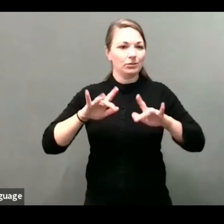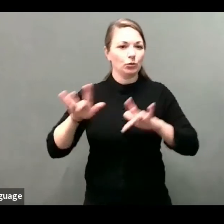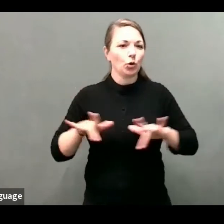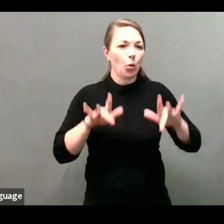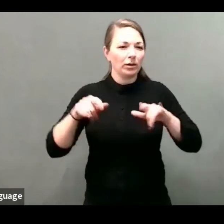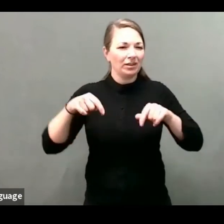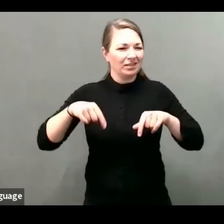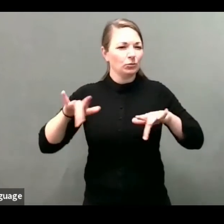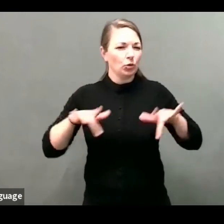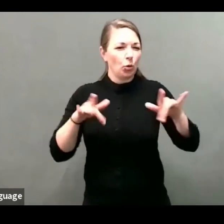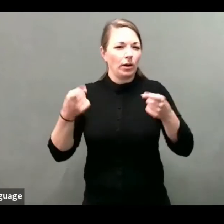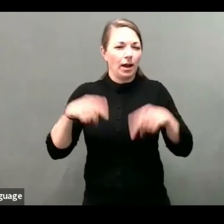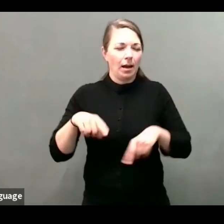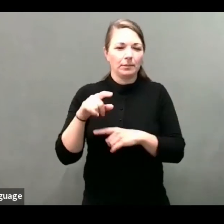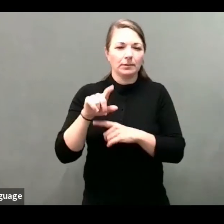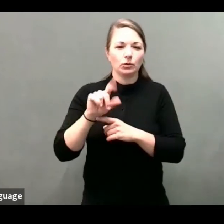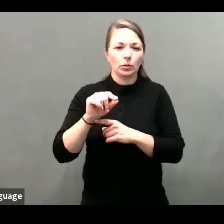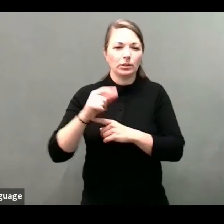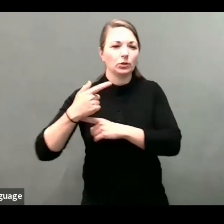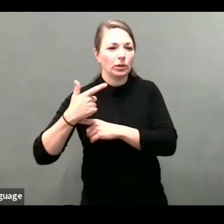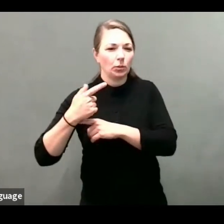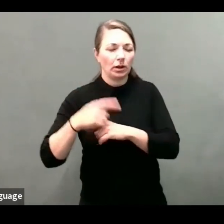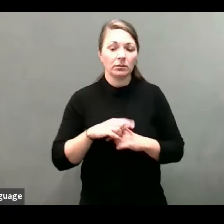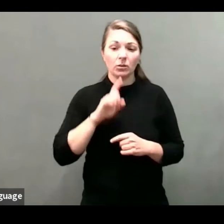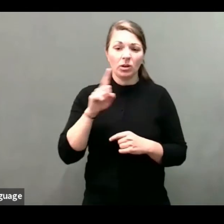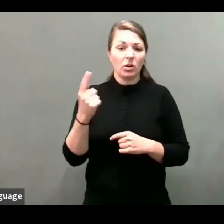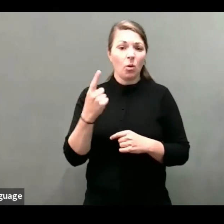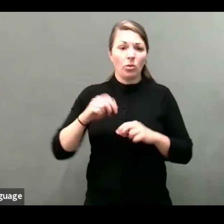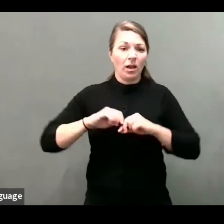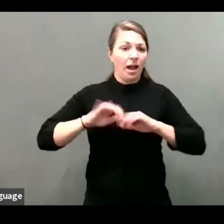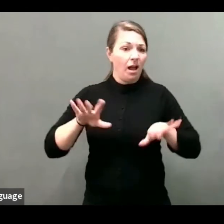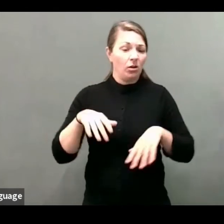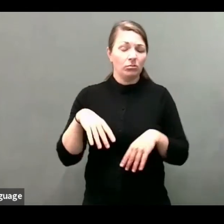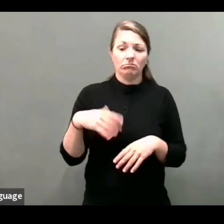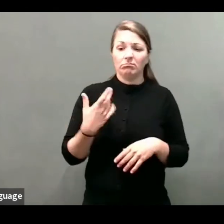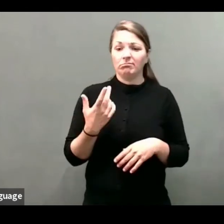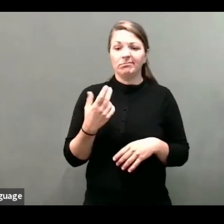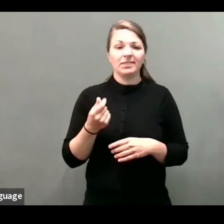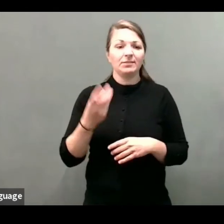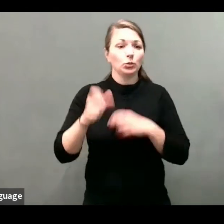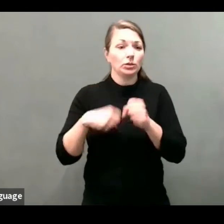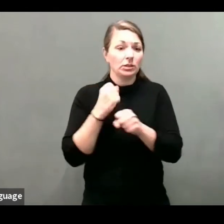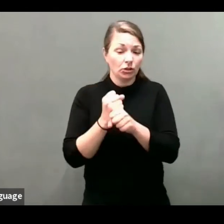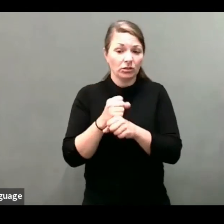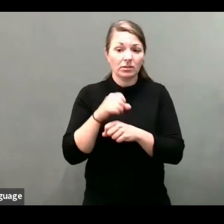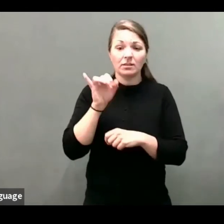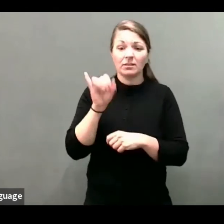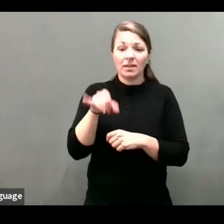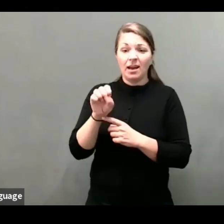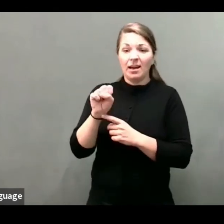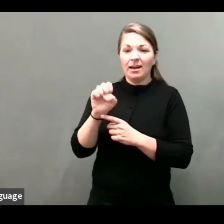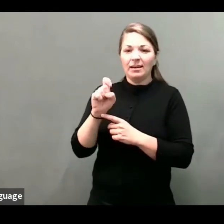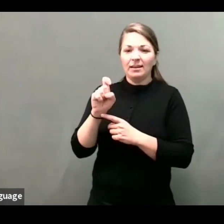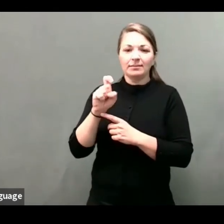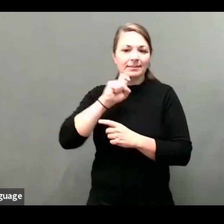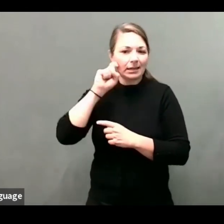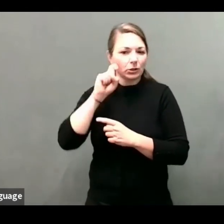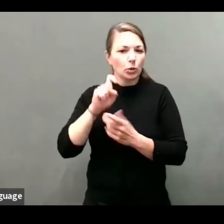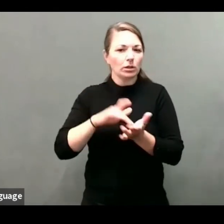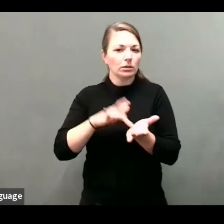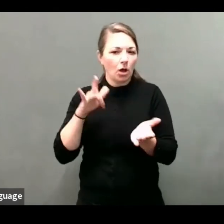2021. It's only been out for a year or two. It stands for a sexual assault management system, and it's a way for